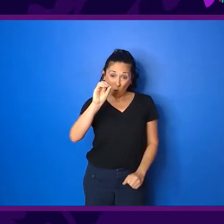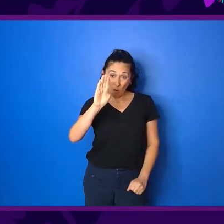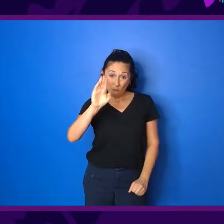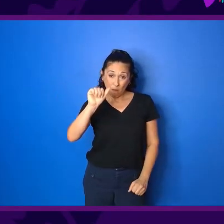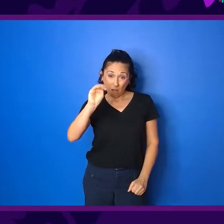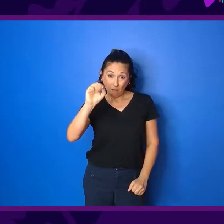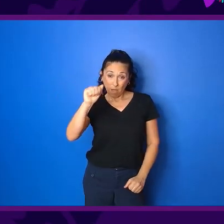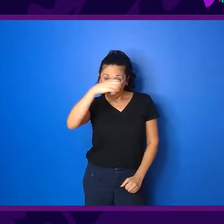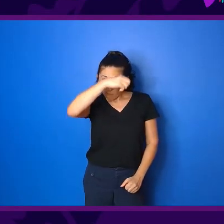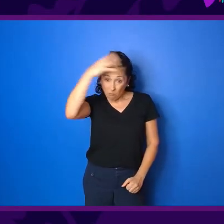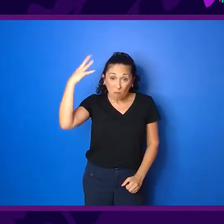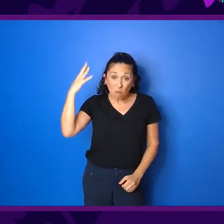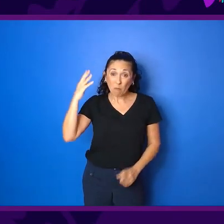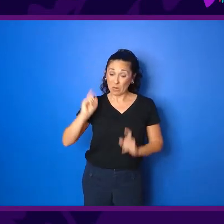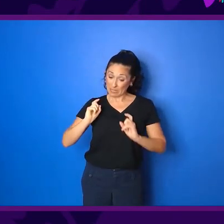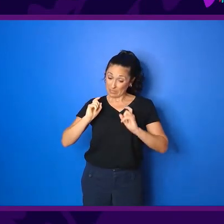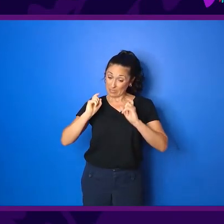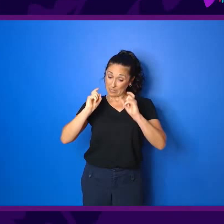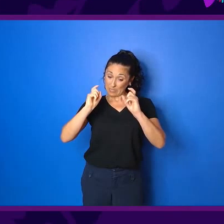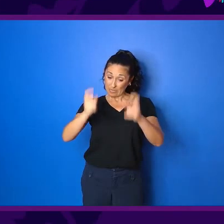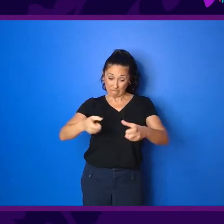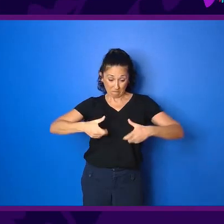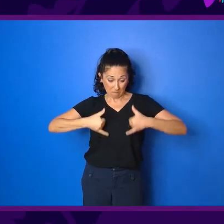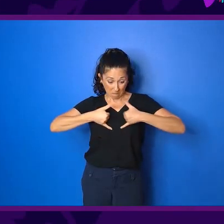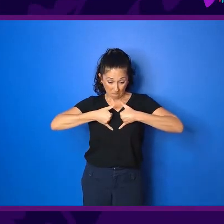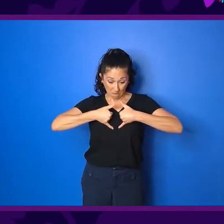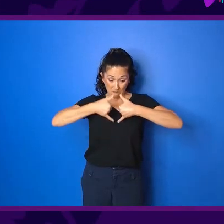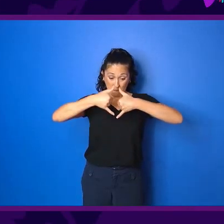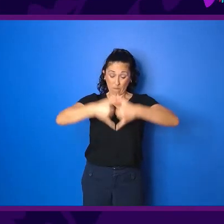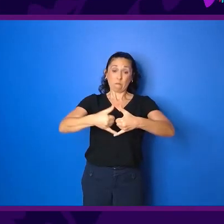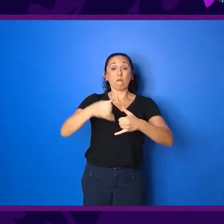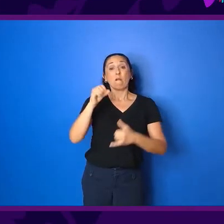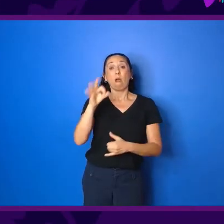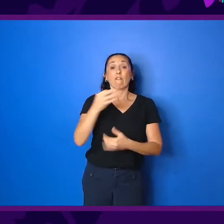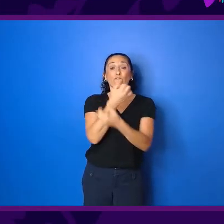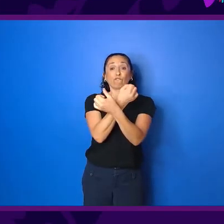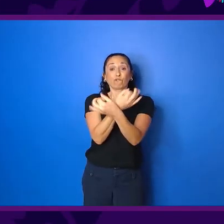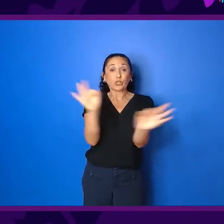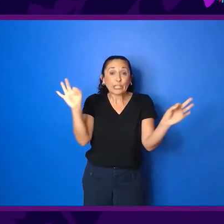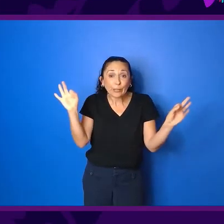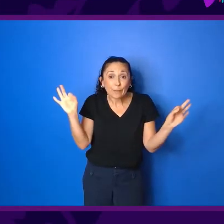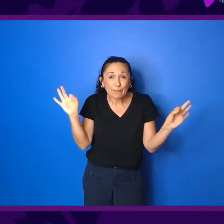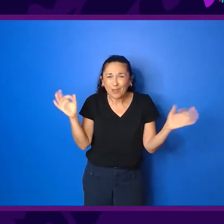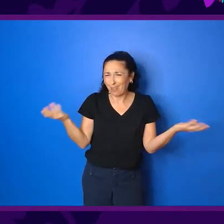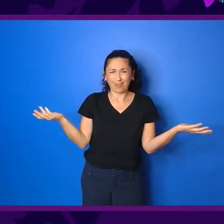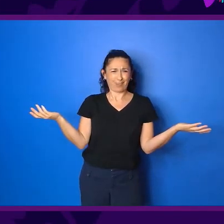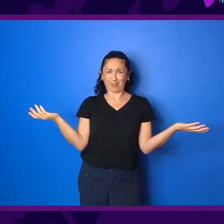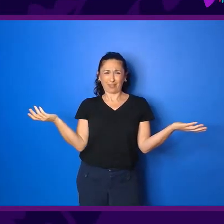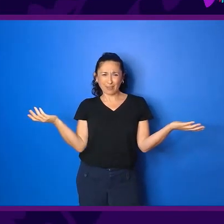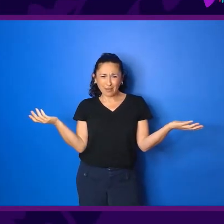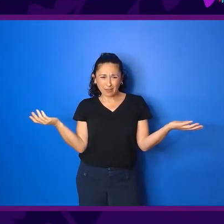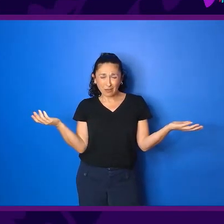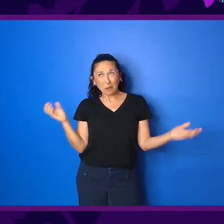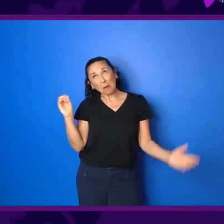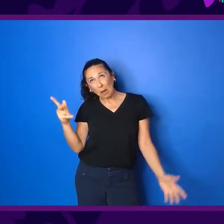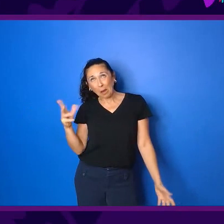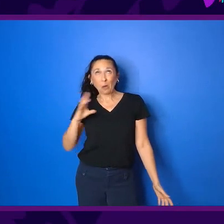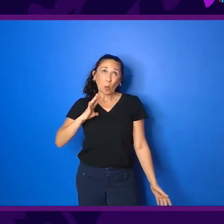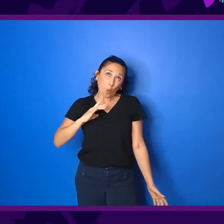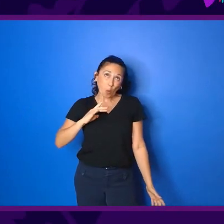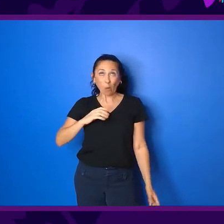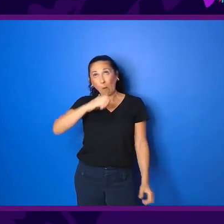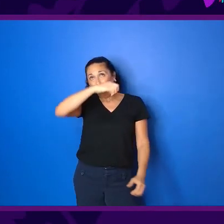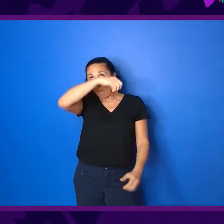her the Medal of Freedom. I mean, come on. All right, that's pretty cool. Obama gives her a